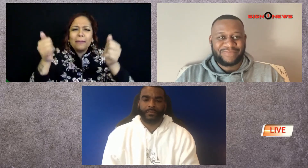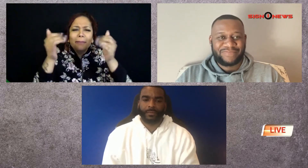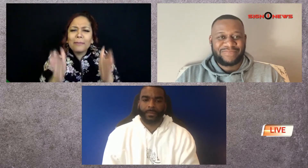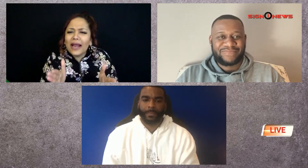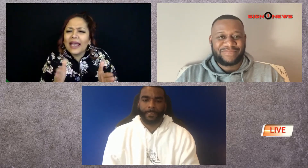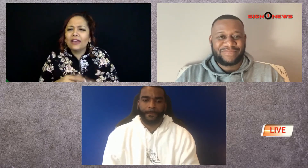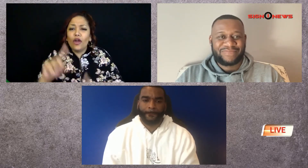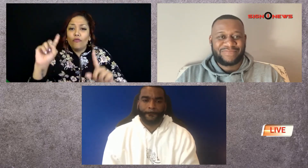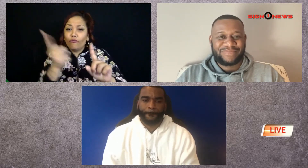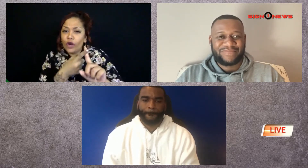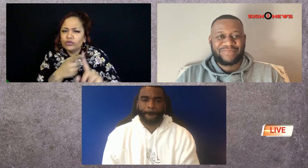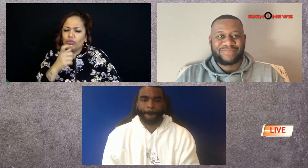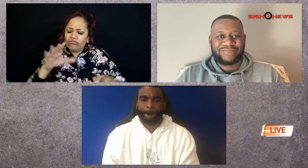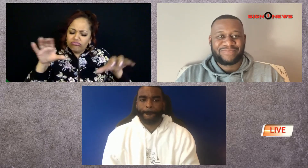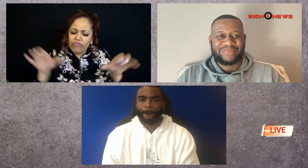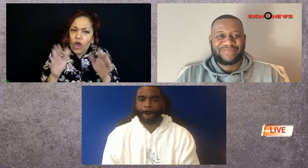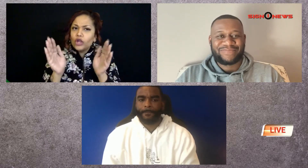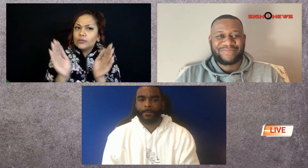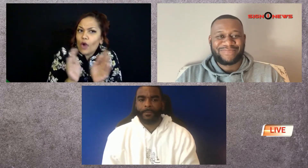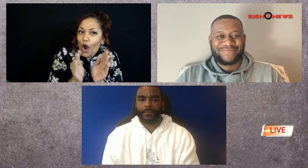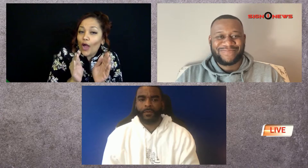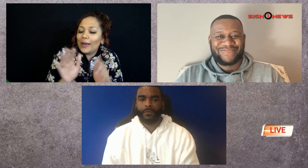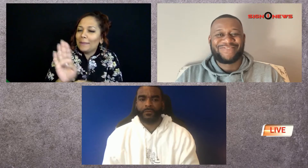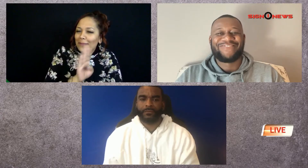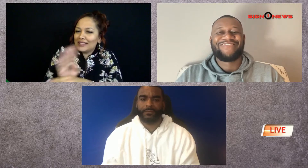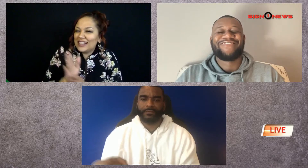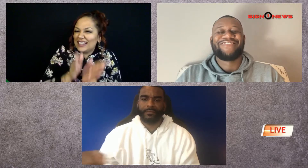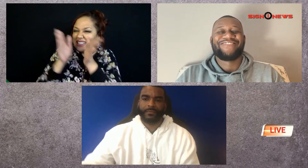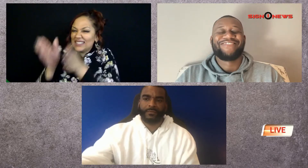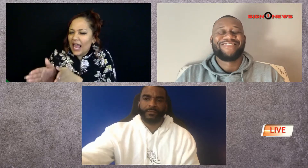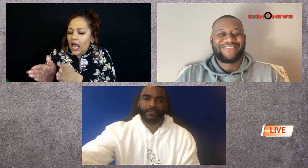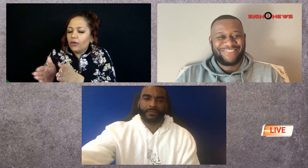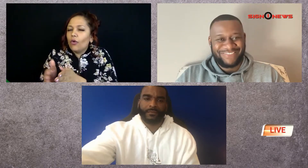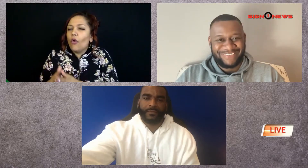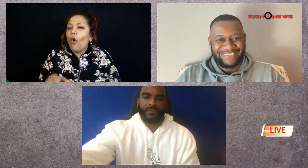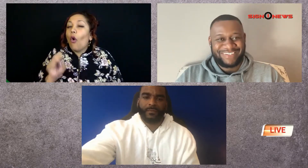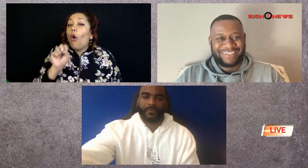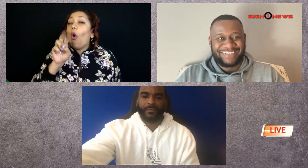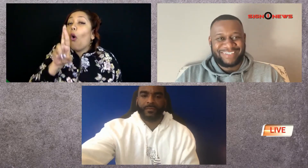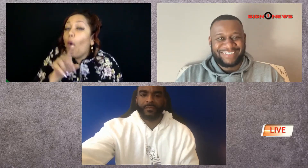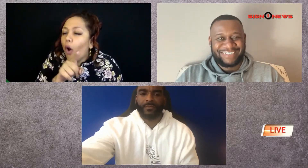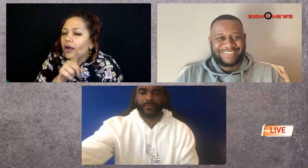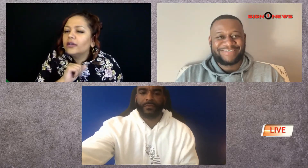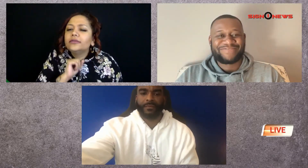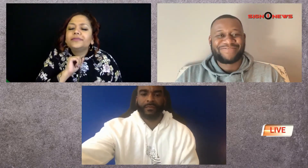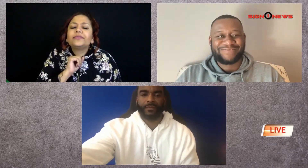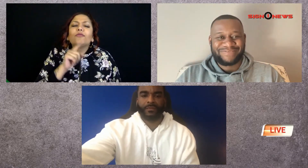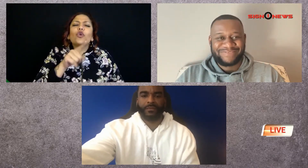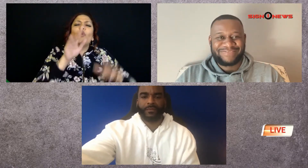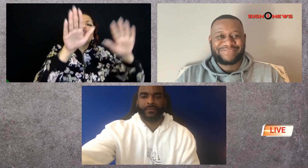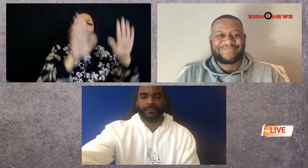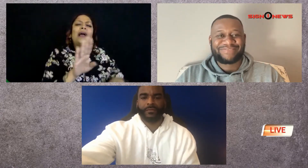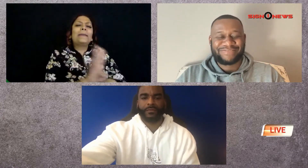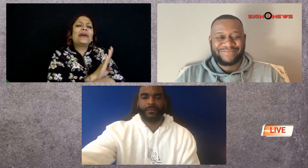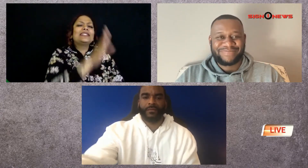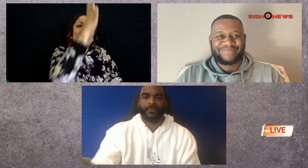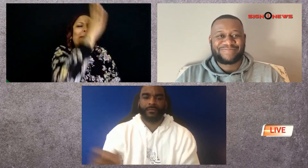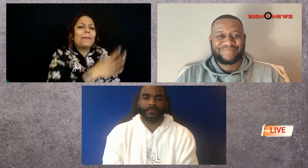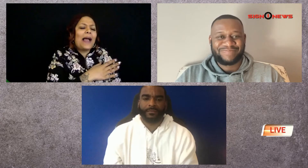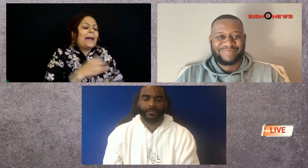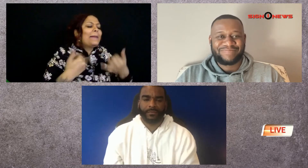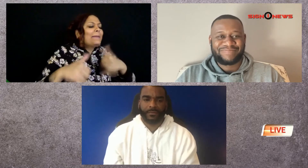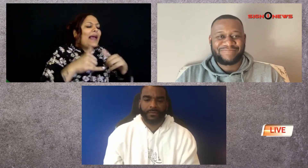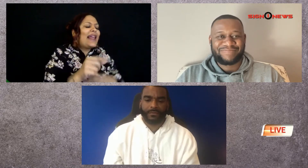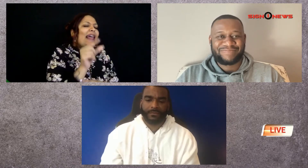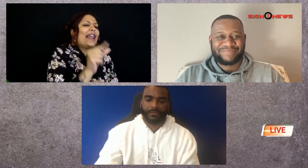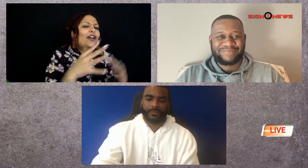Tim, are you a great football player first, who does a little business on the side, or